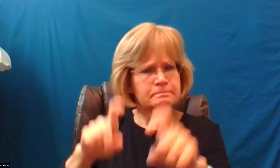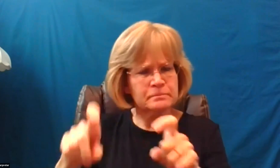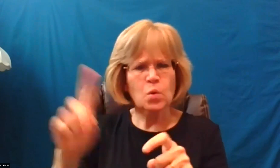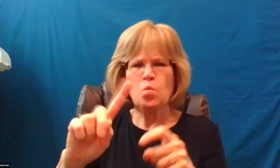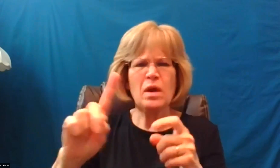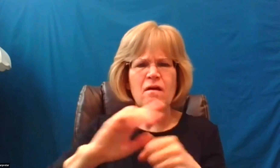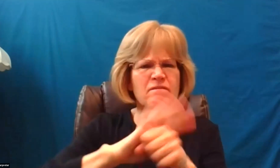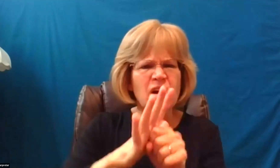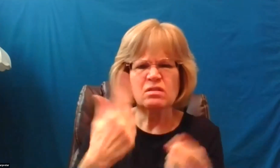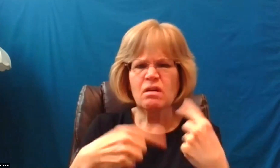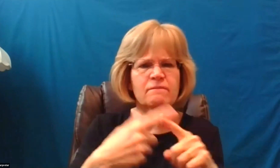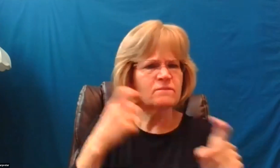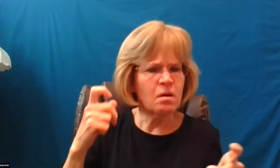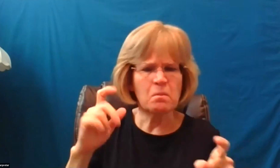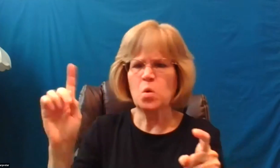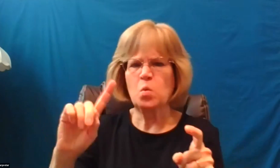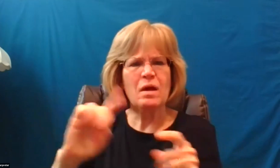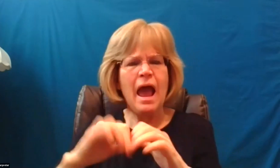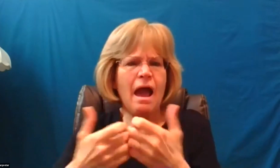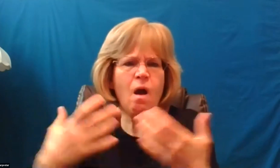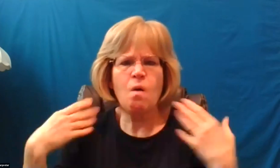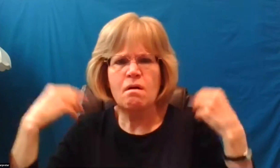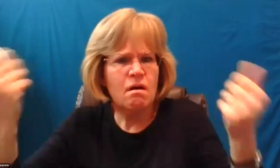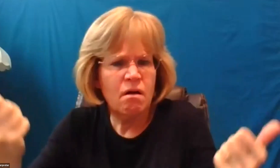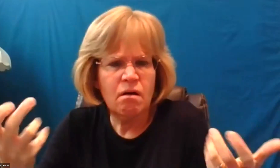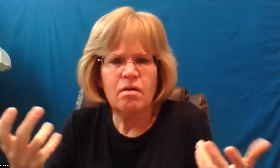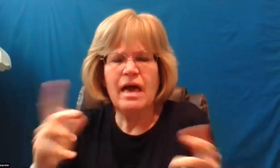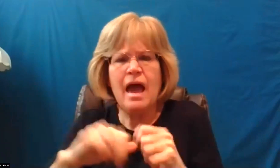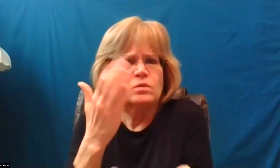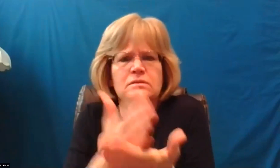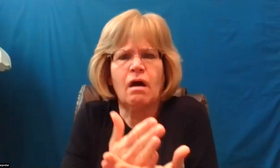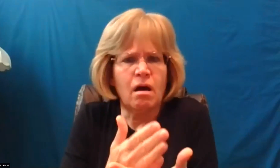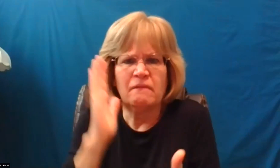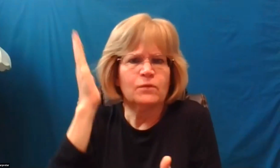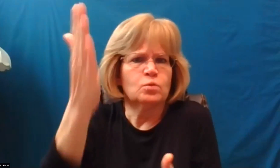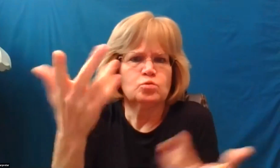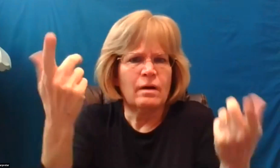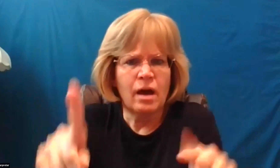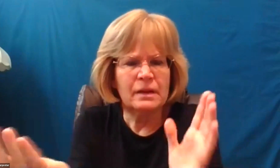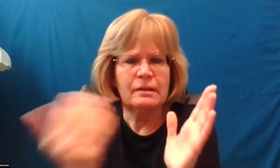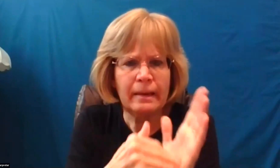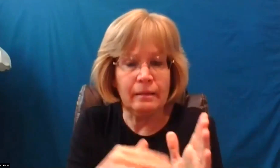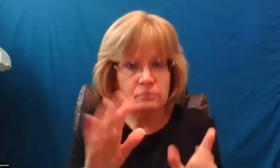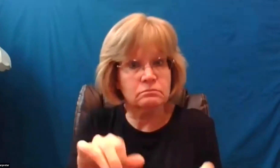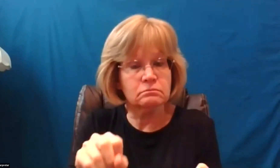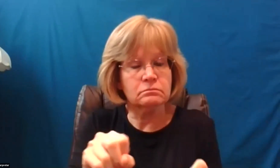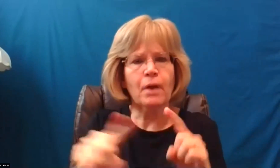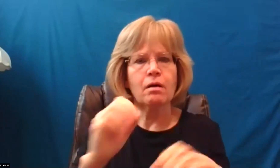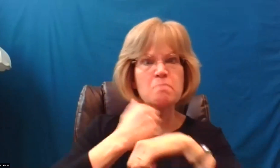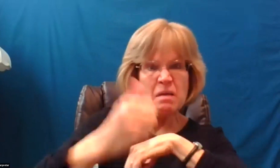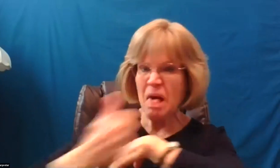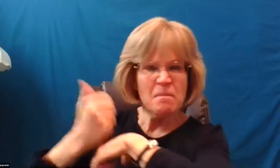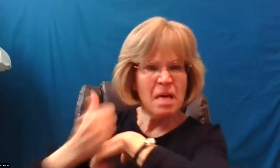order to achieve healthy solutions and prevent future missteps, but really, nilly indictments?